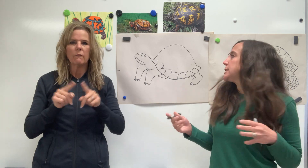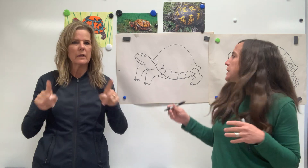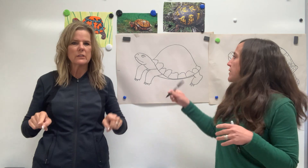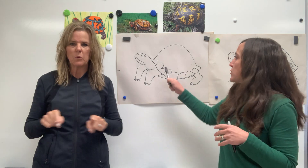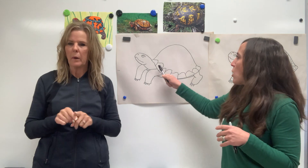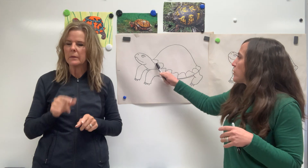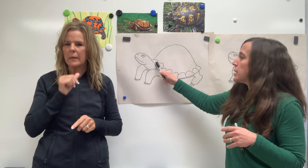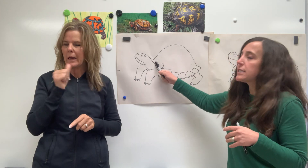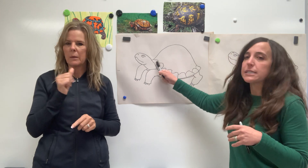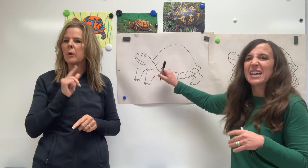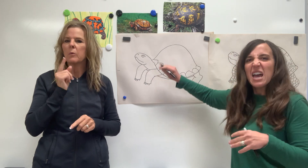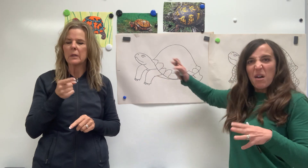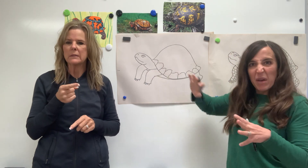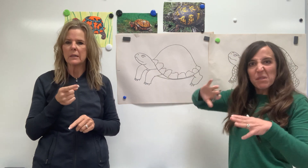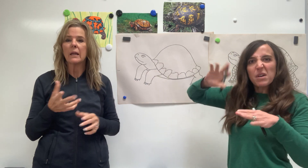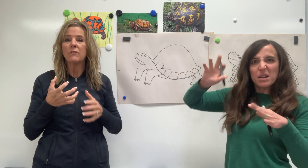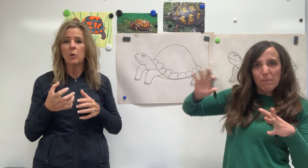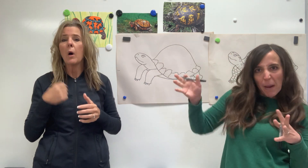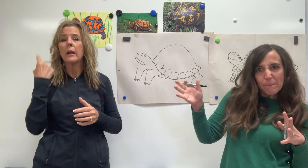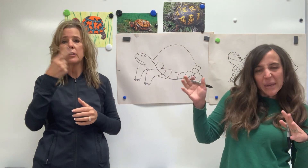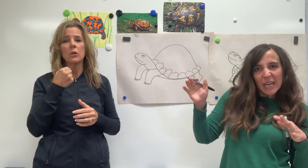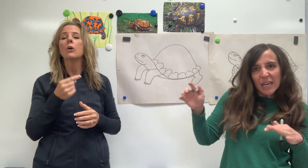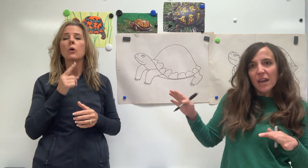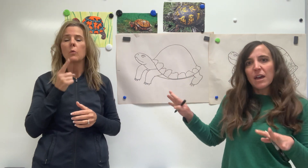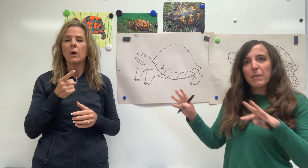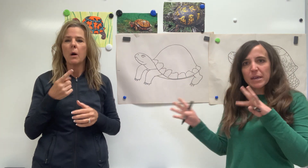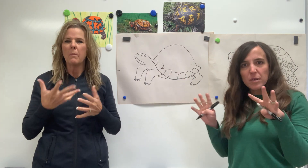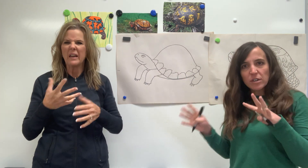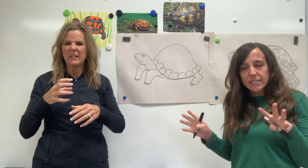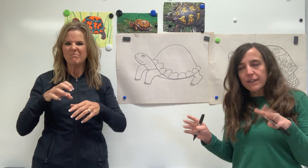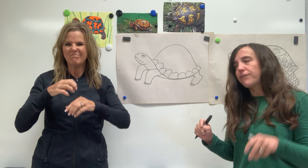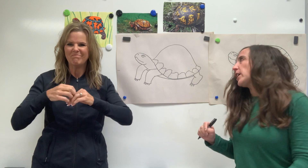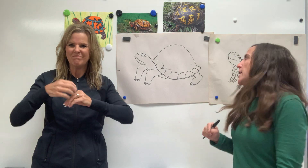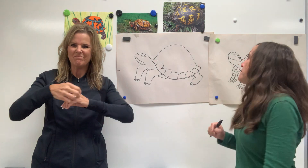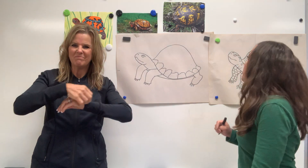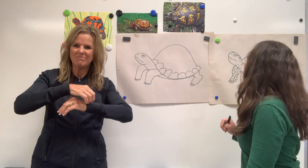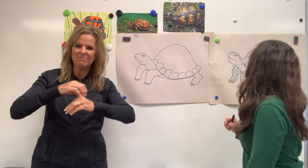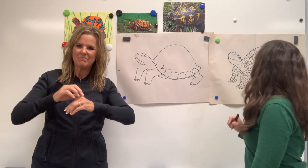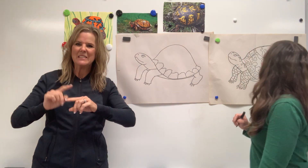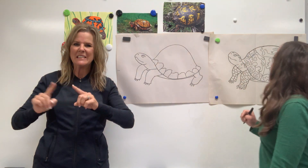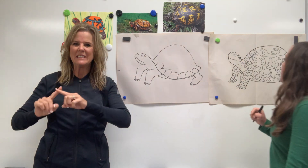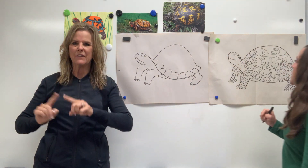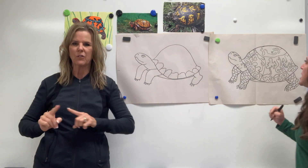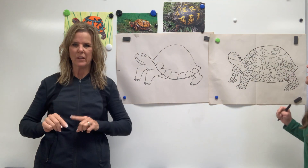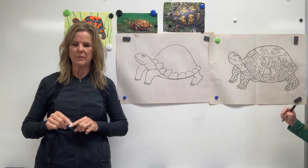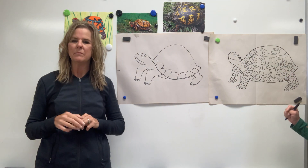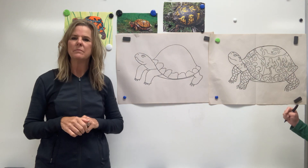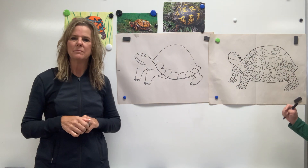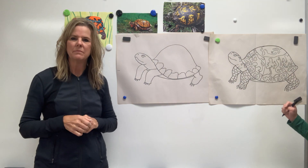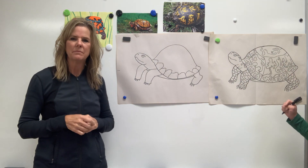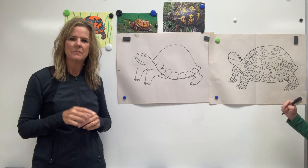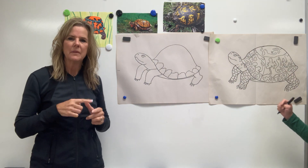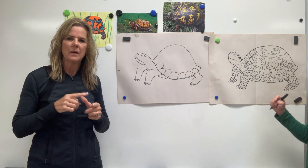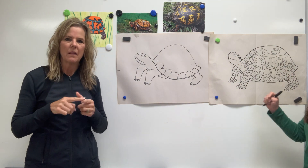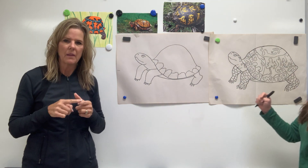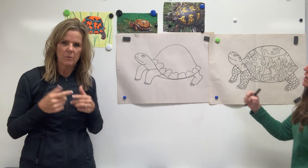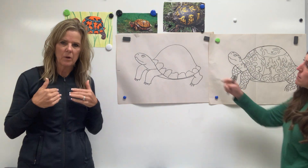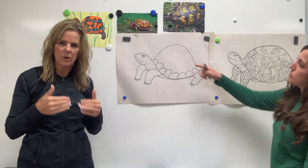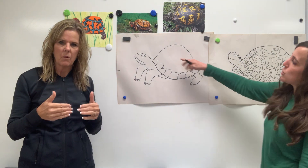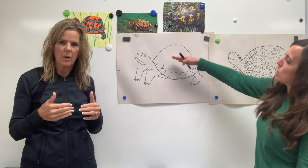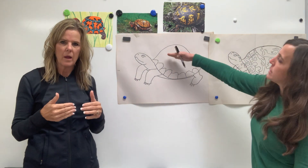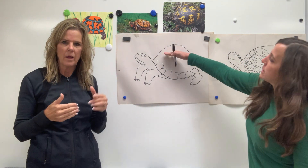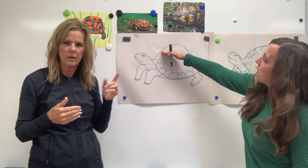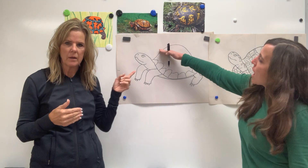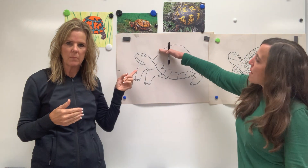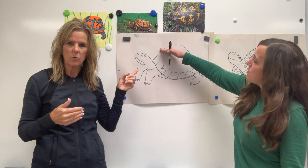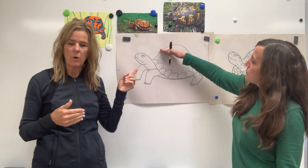be as realistic. If you want realistic, make them kind of bumpy, make them a little different. Then we are gonna go ahead and